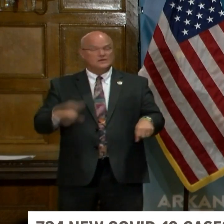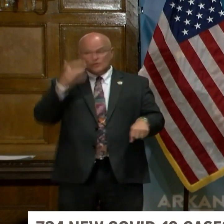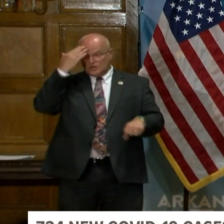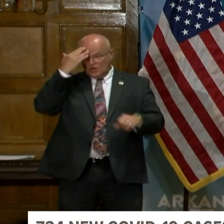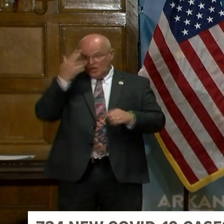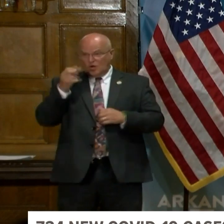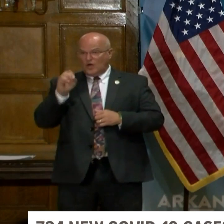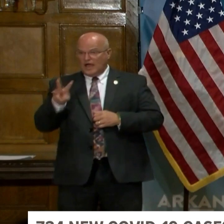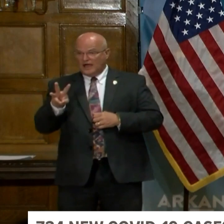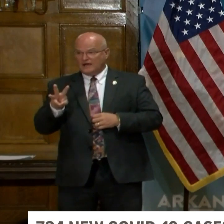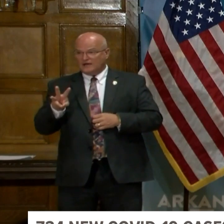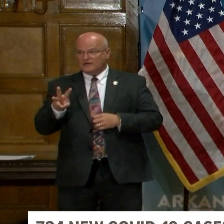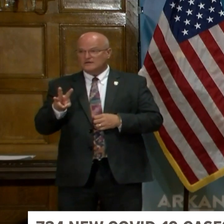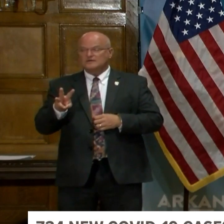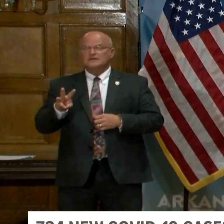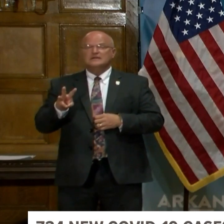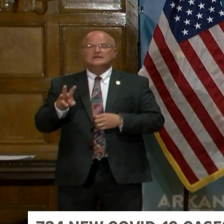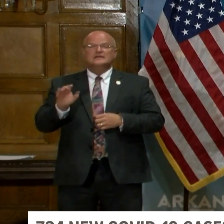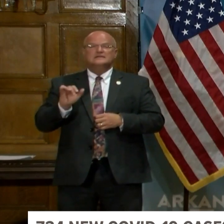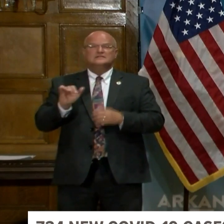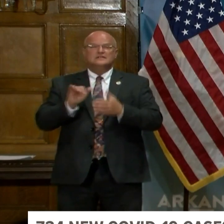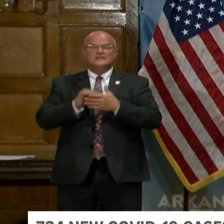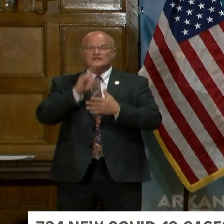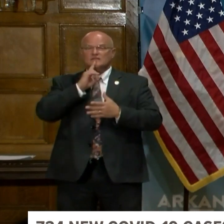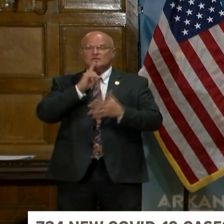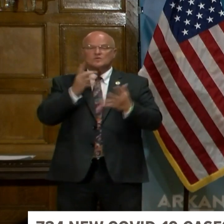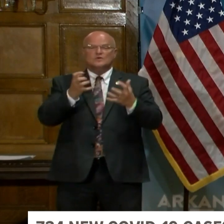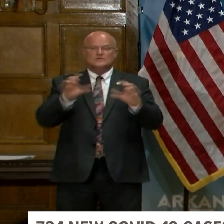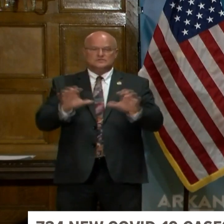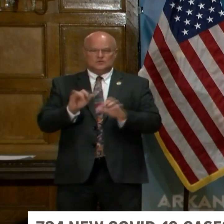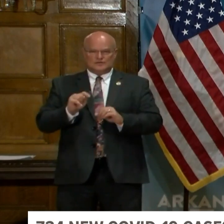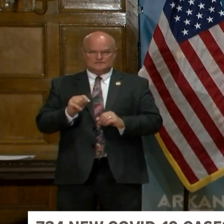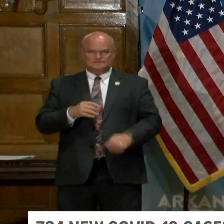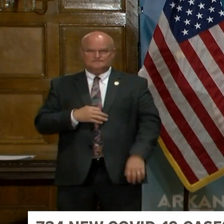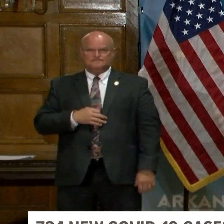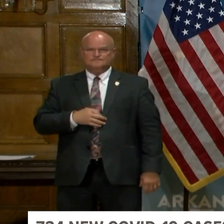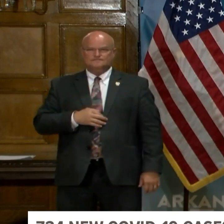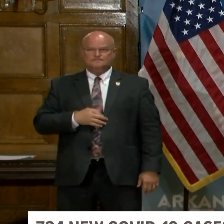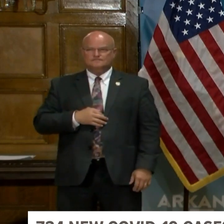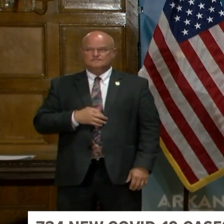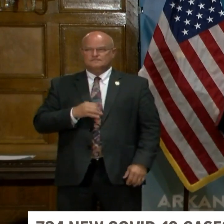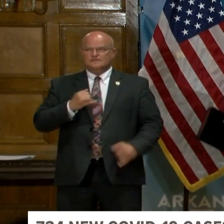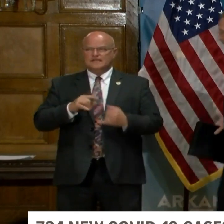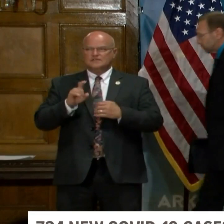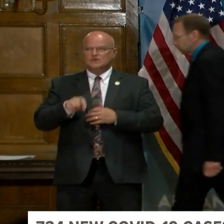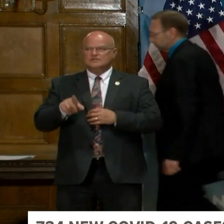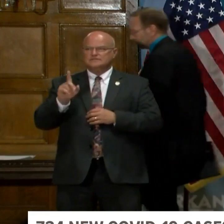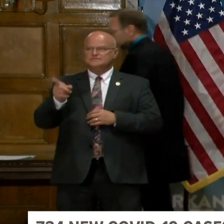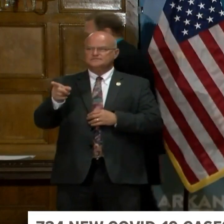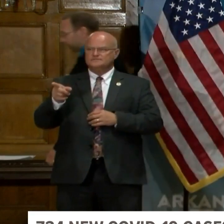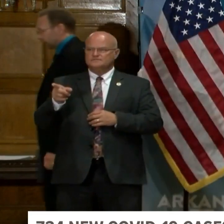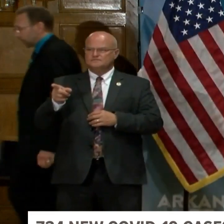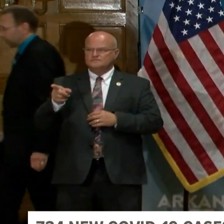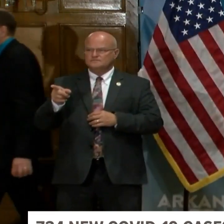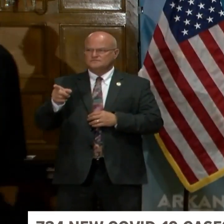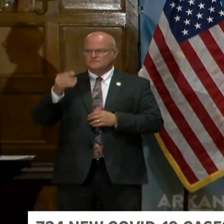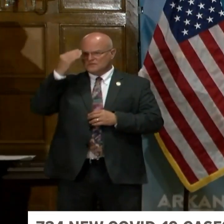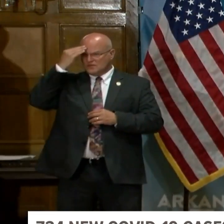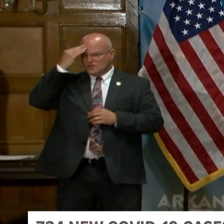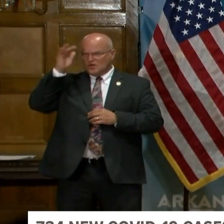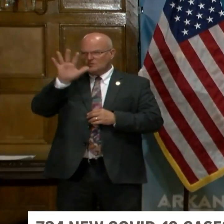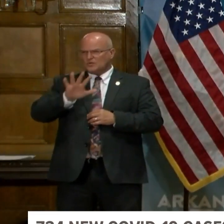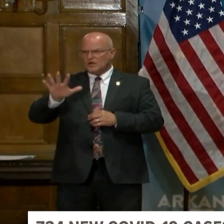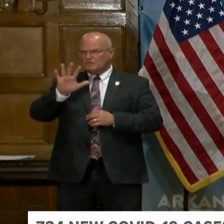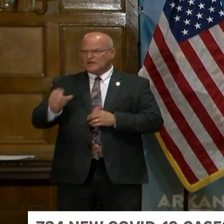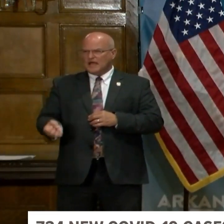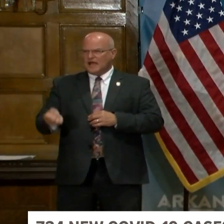do it. It's just really the will to do it. Last question right here. Governor, do you know